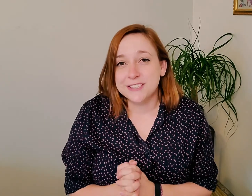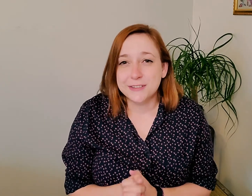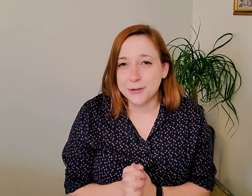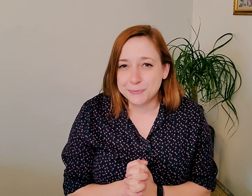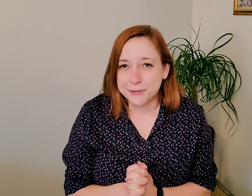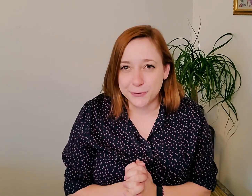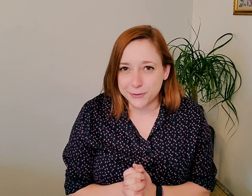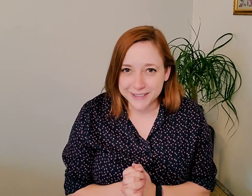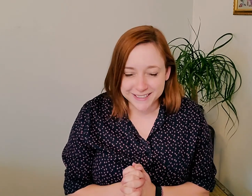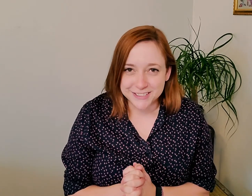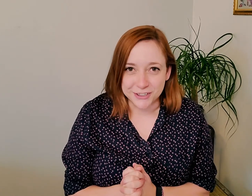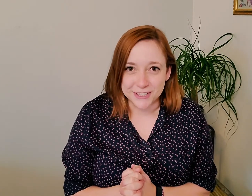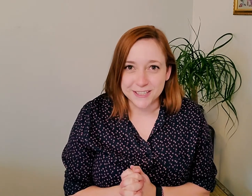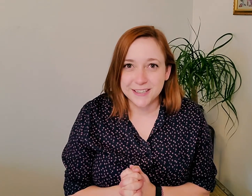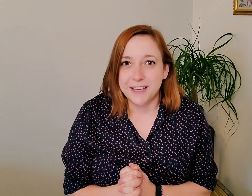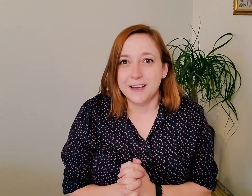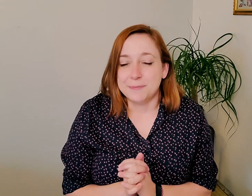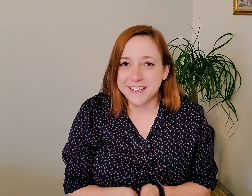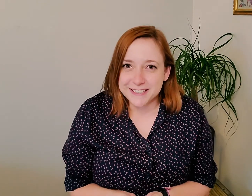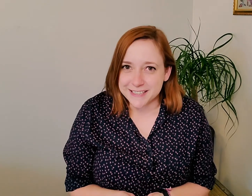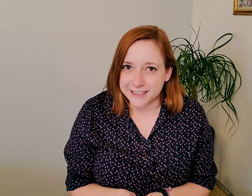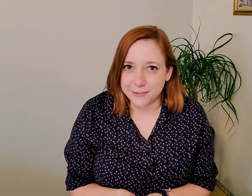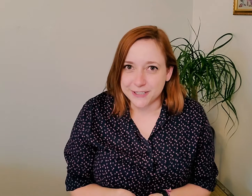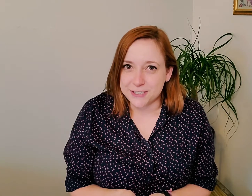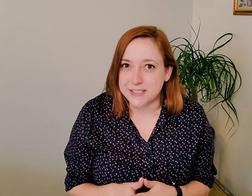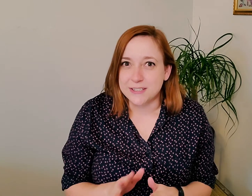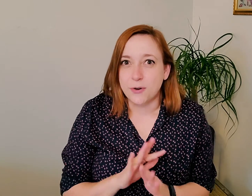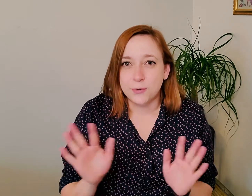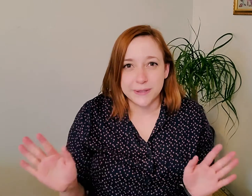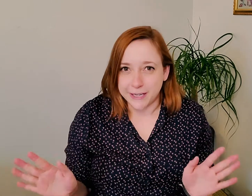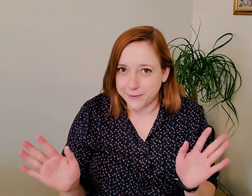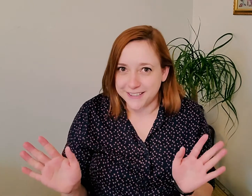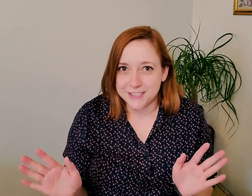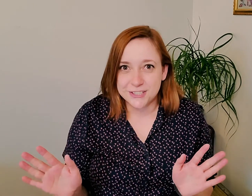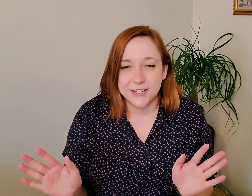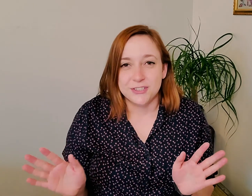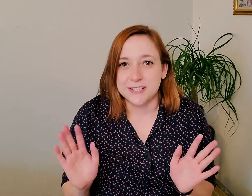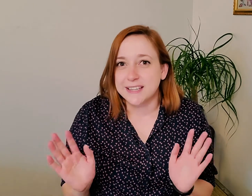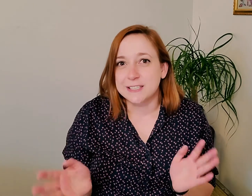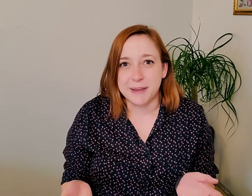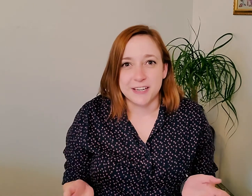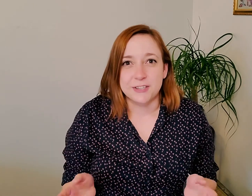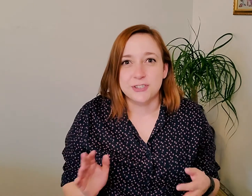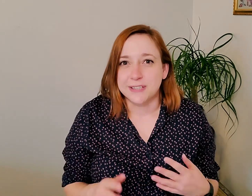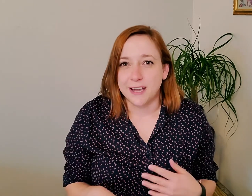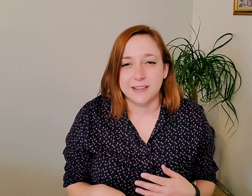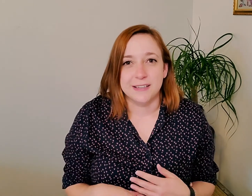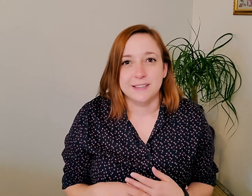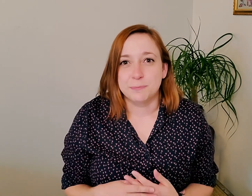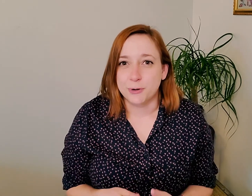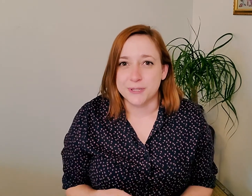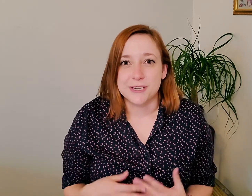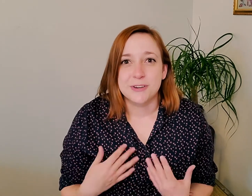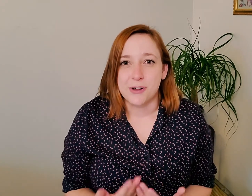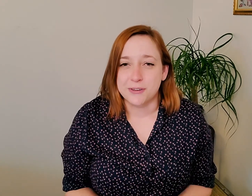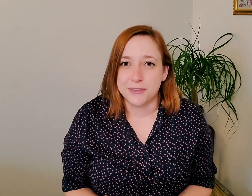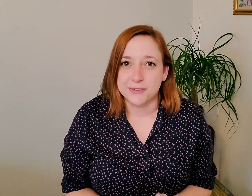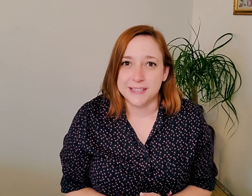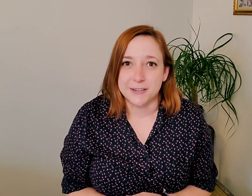note before we get started, American Sign Language is its own language, just like Spanish, Italian, Polish, all of those